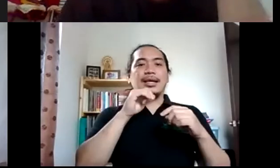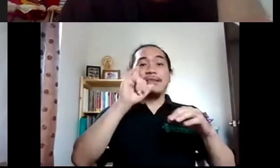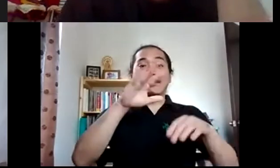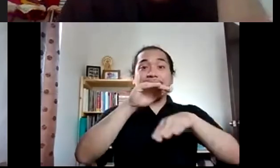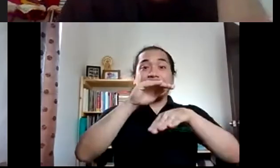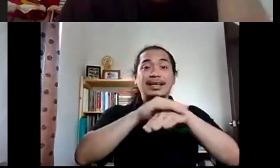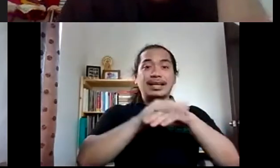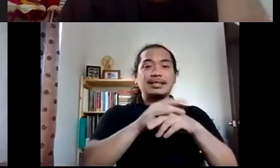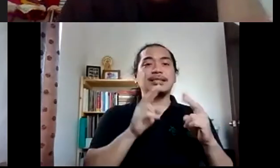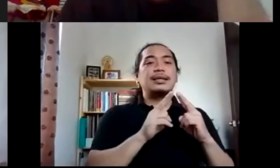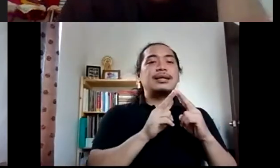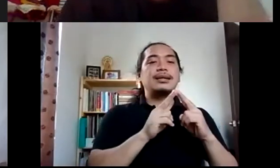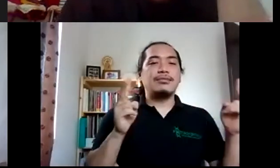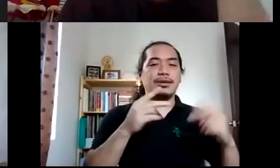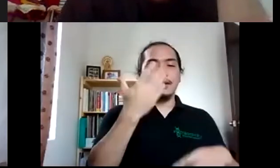beautiful